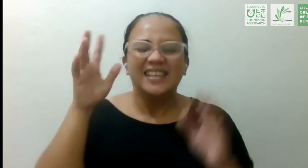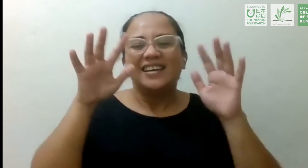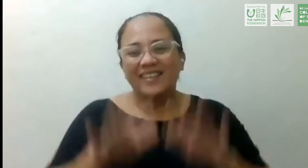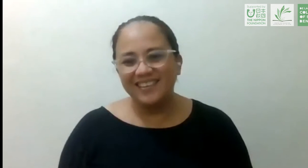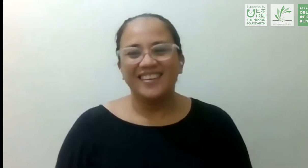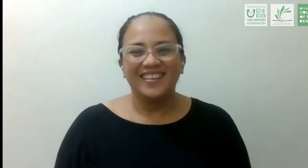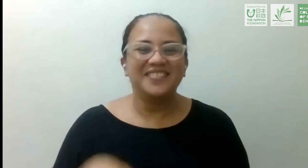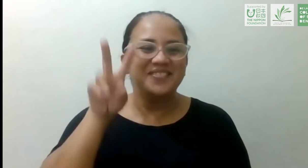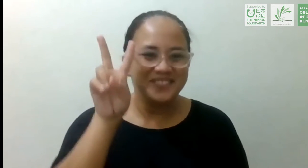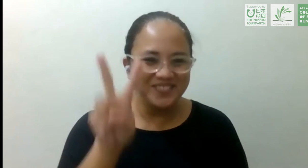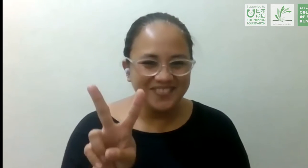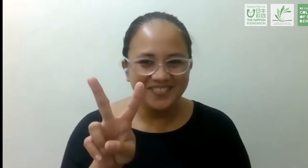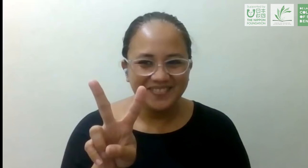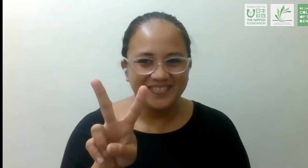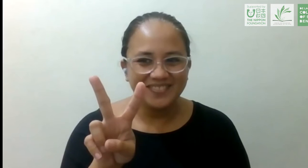2.